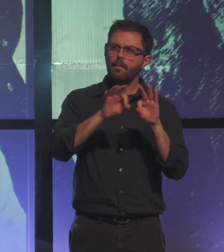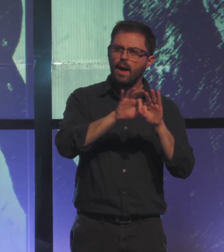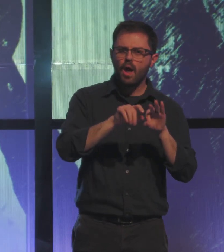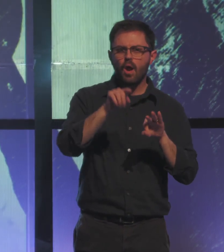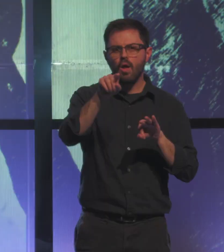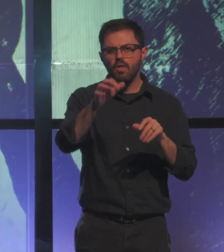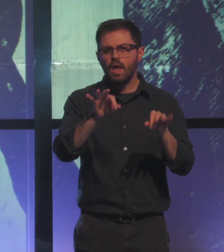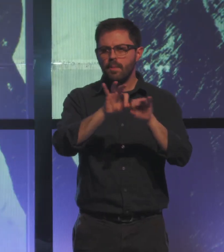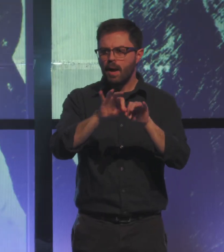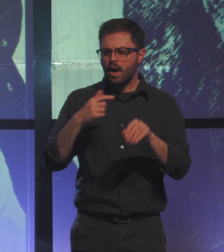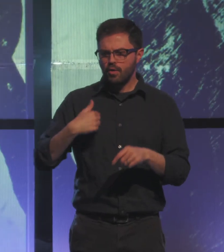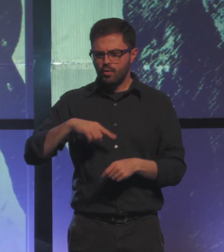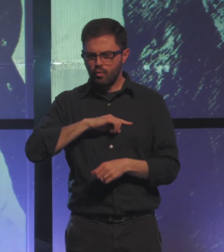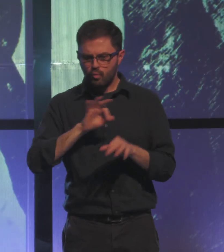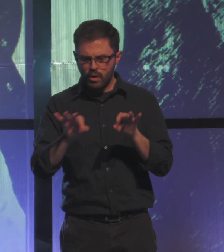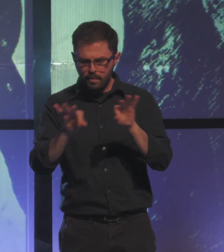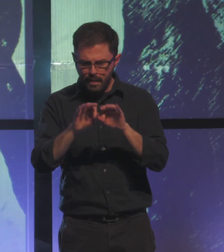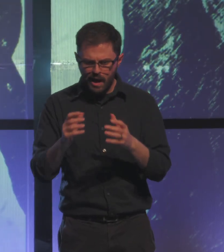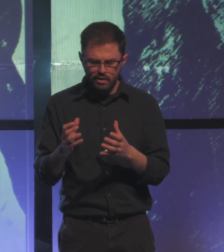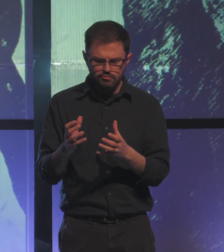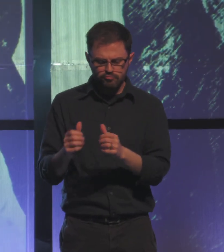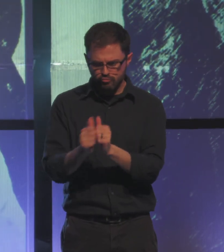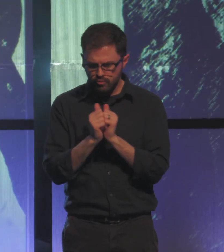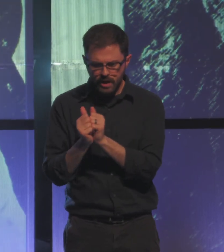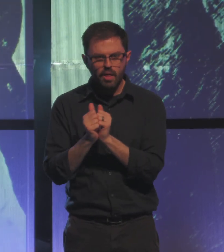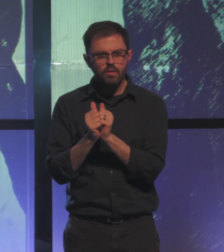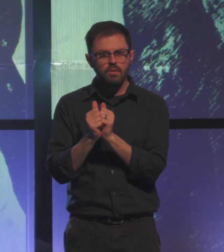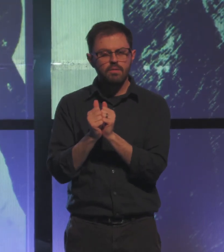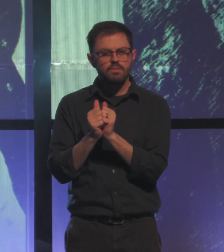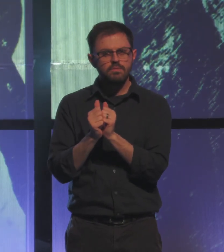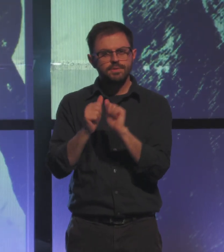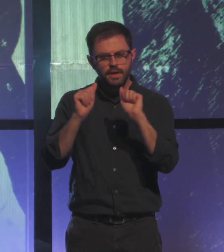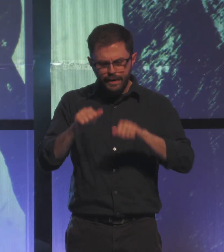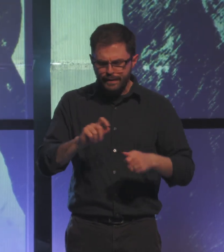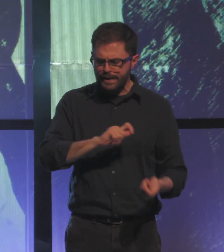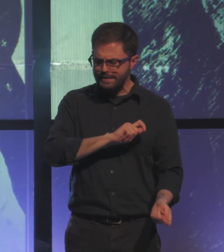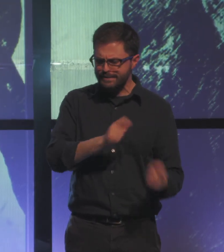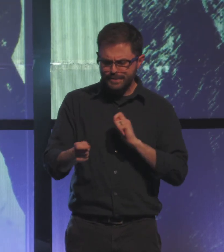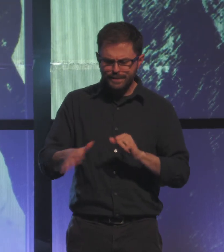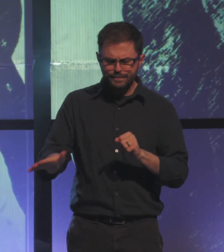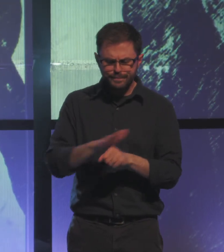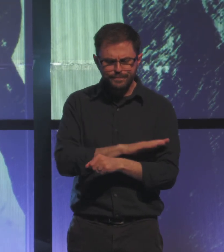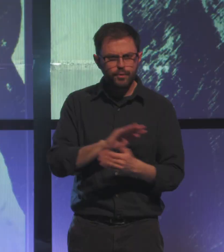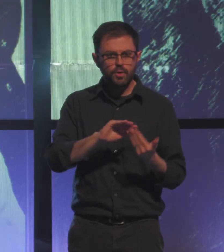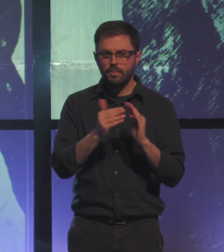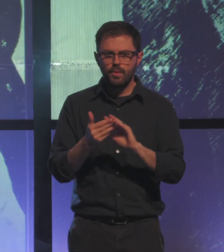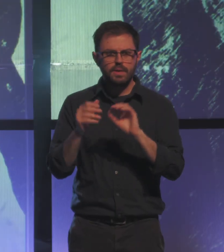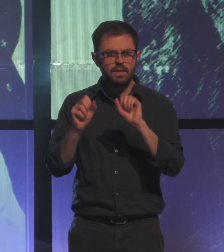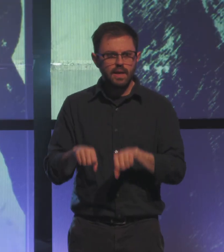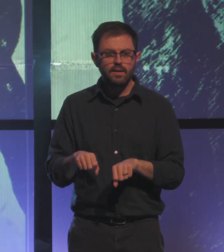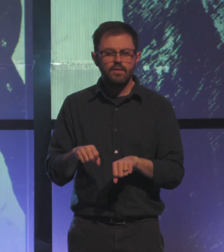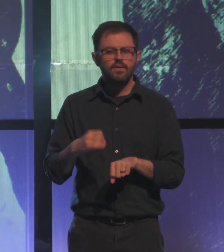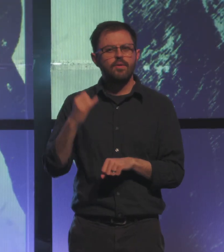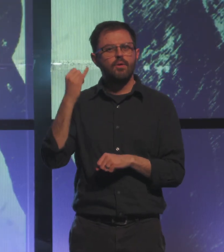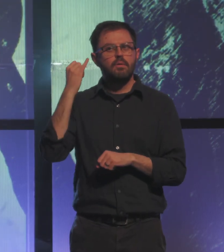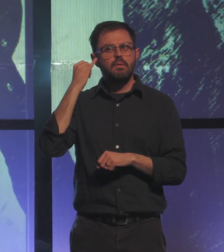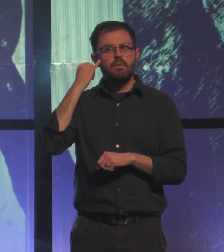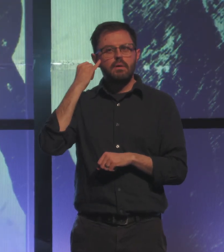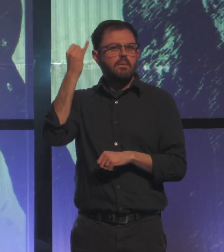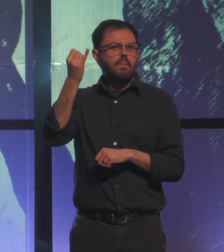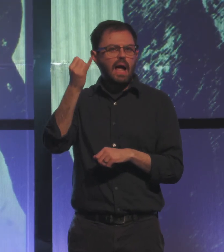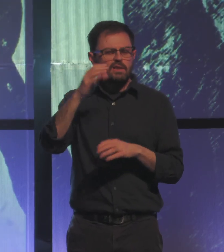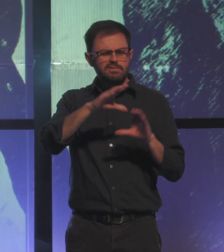matter, entire communities change. Imagine a world where people did not rush past each